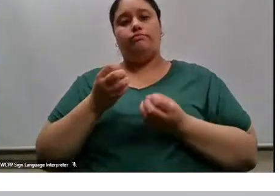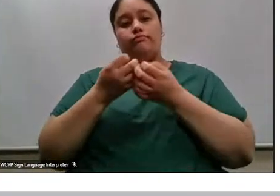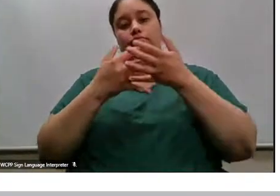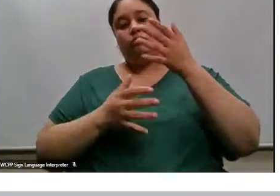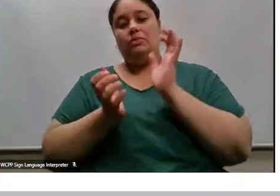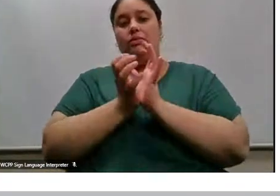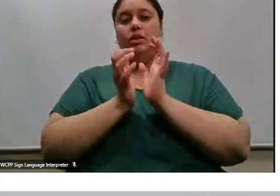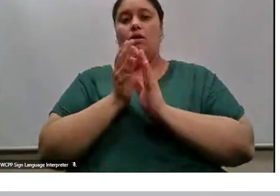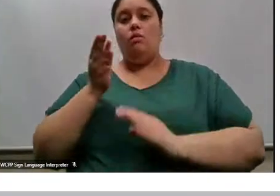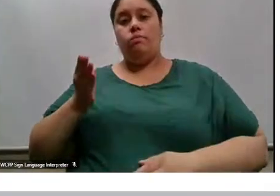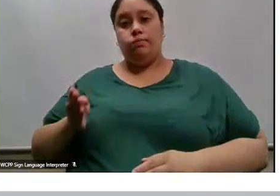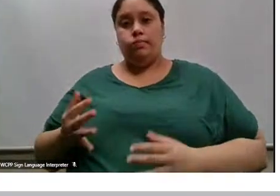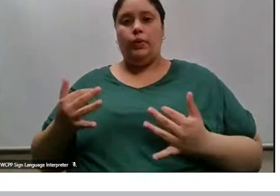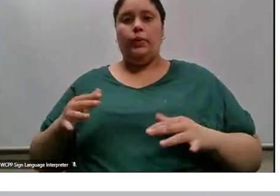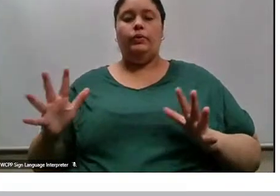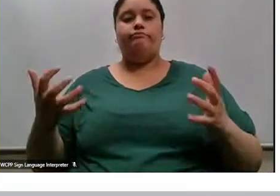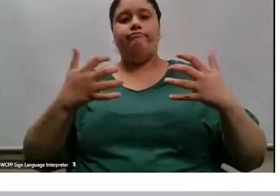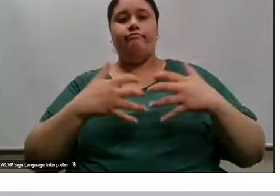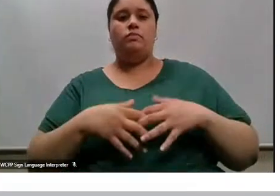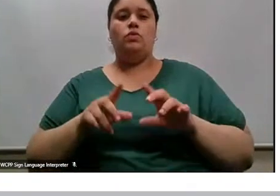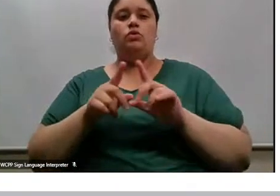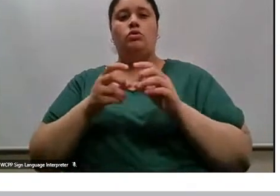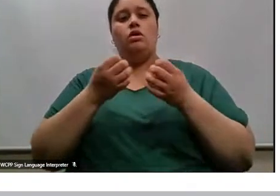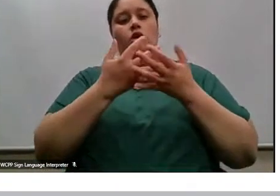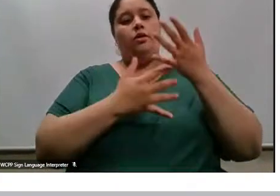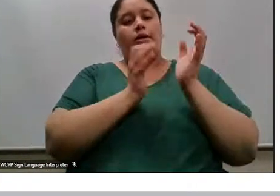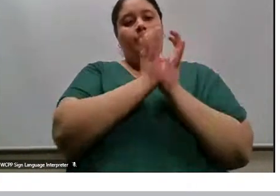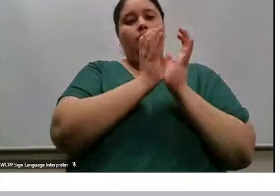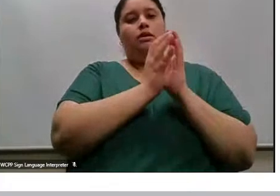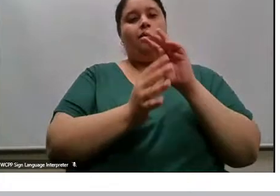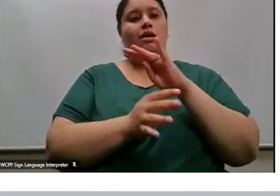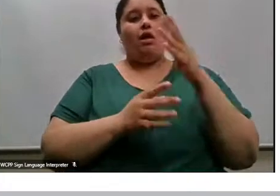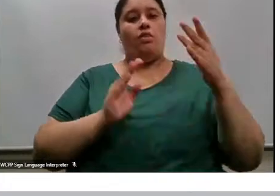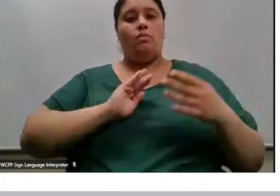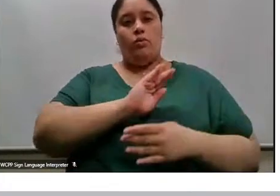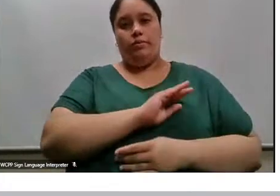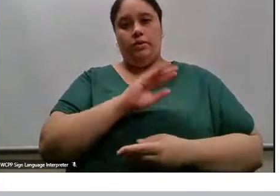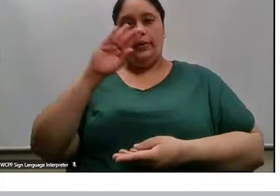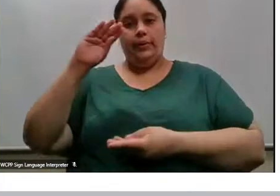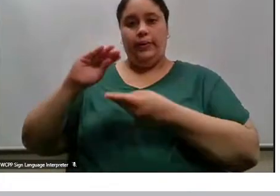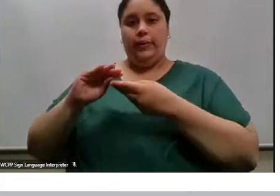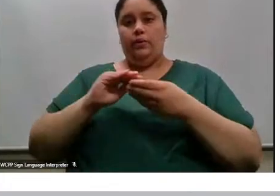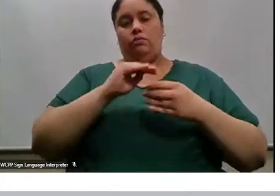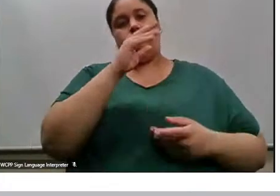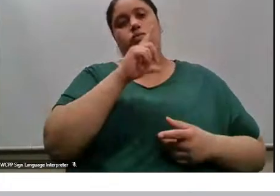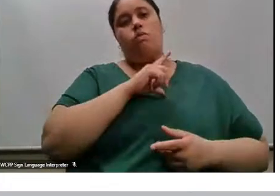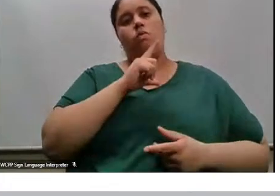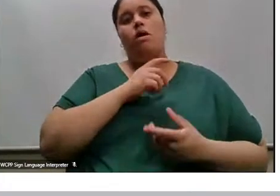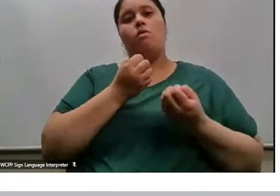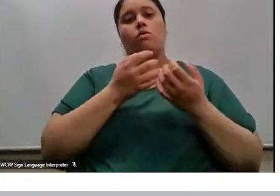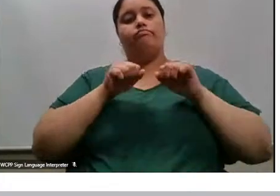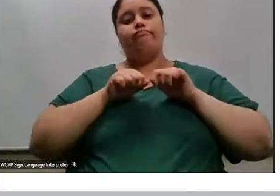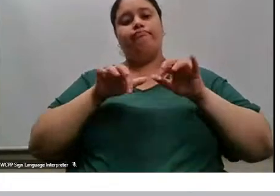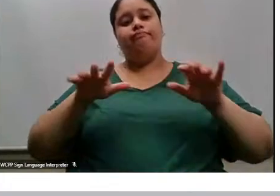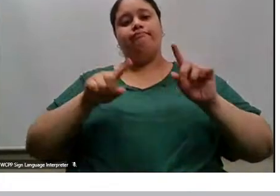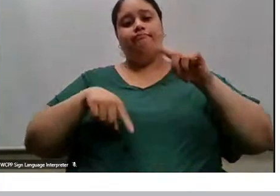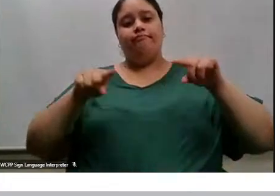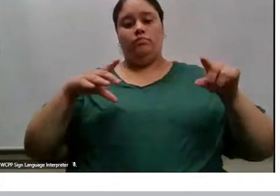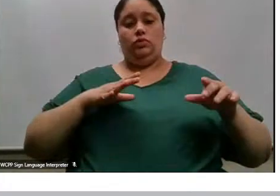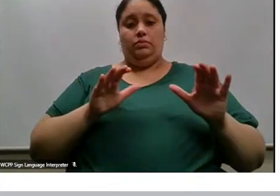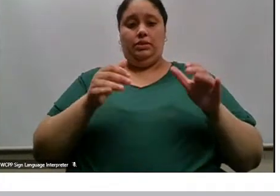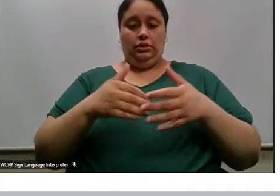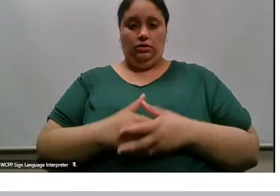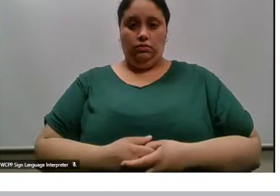pretty commensurate with the number of meetings of other board members, because we are spread across the several committees.